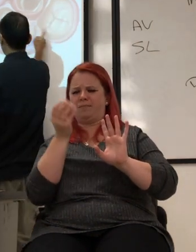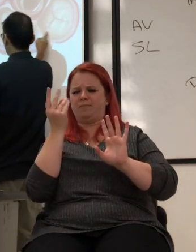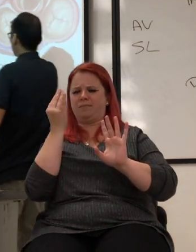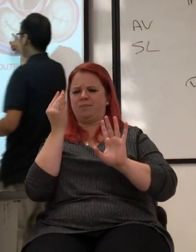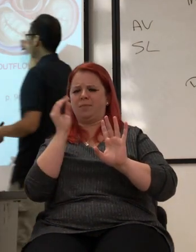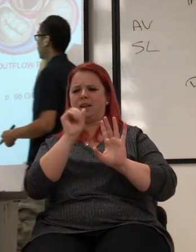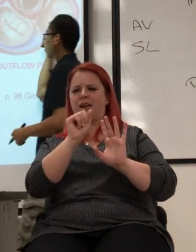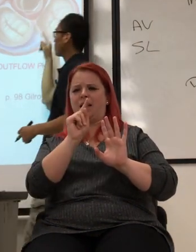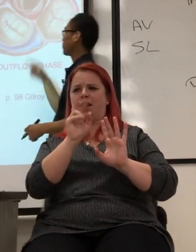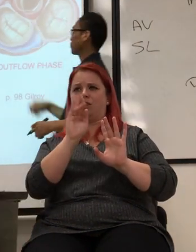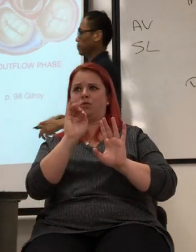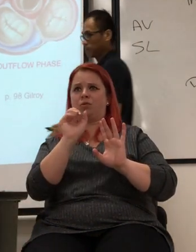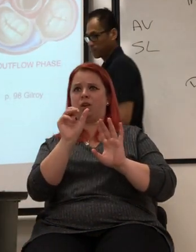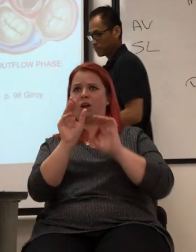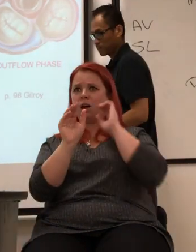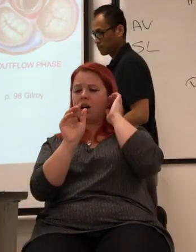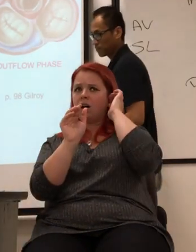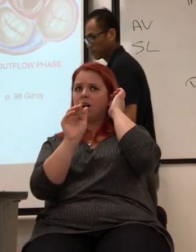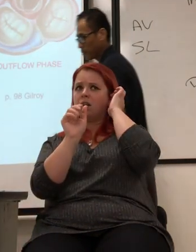are the these two.